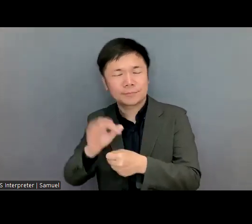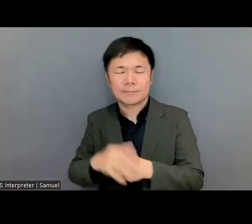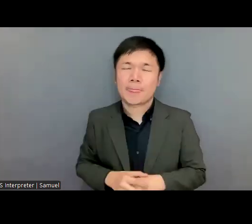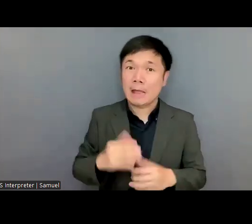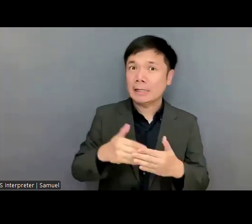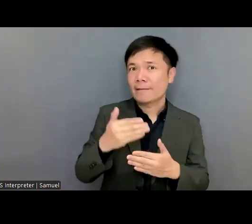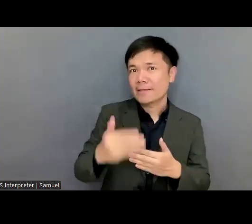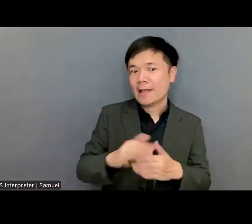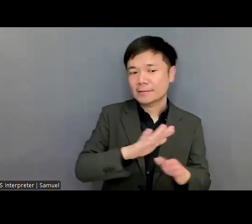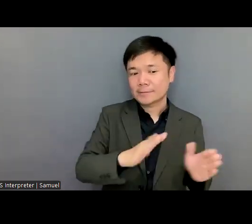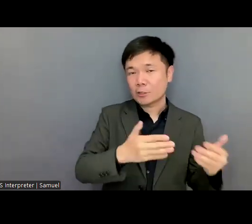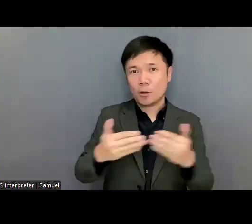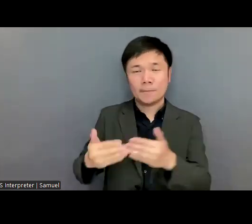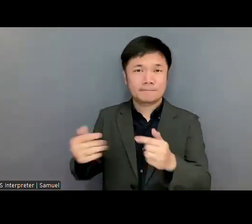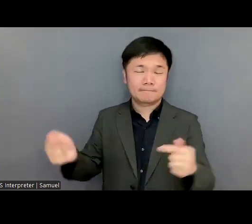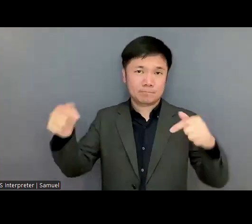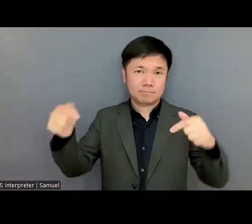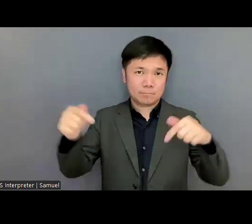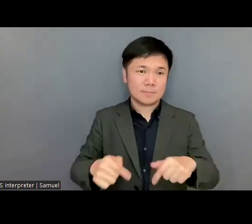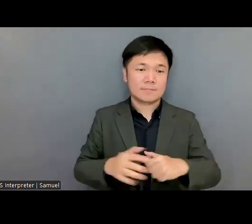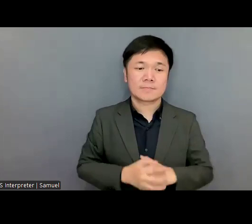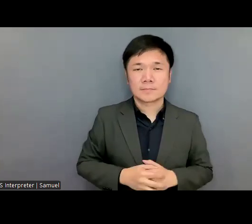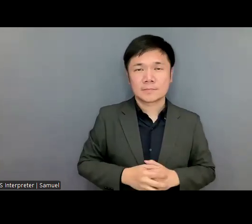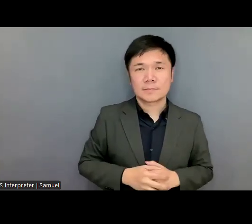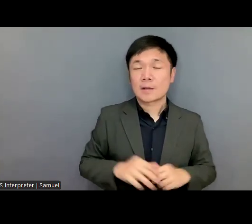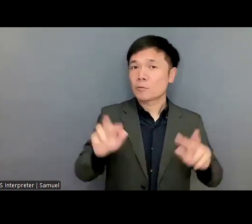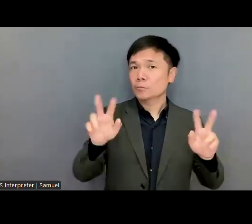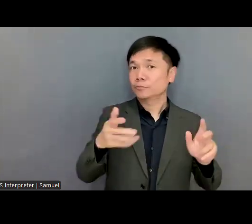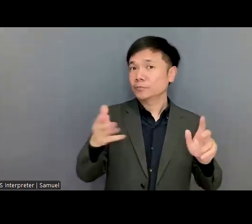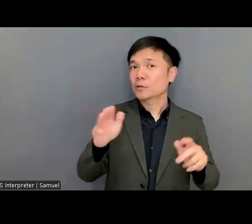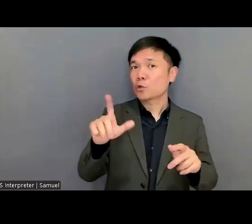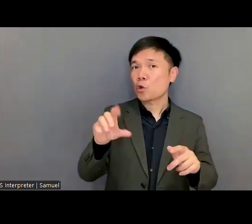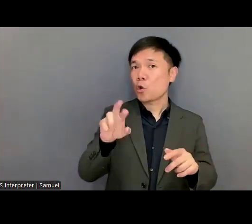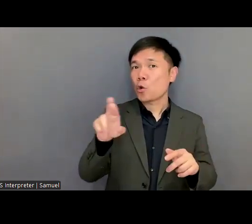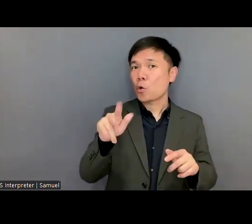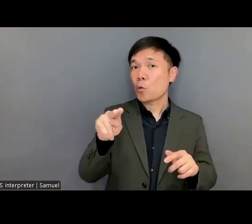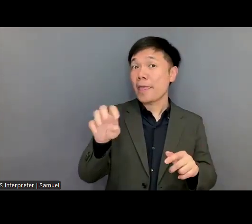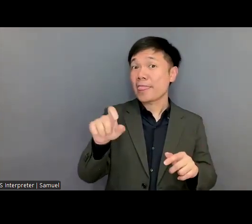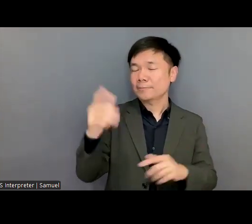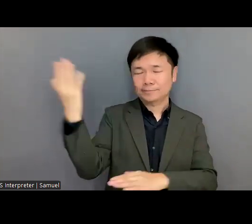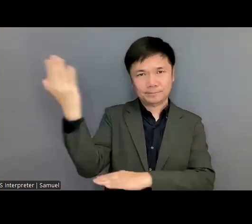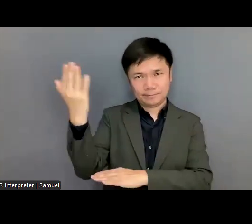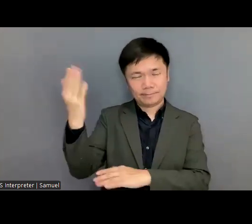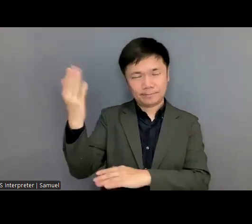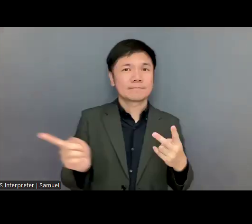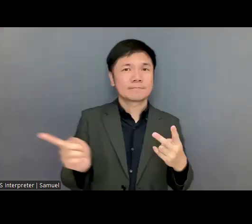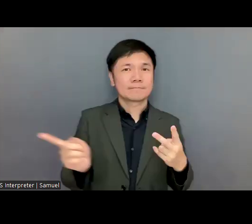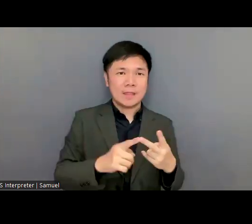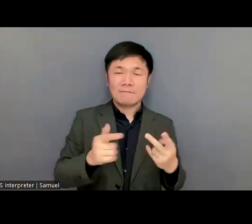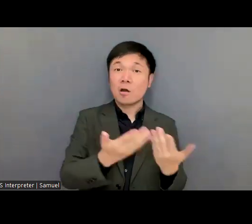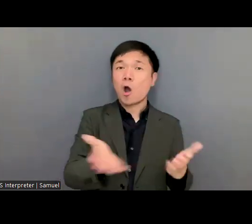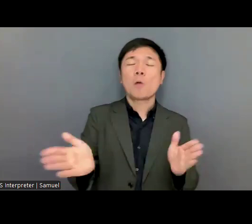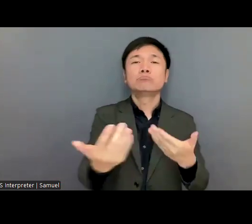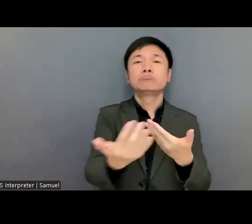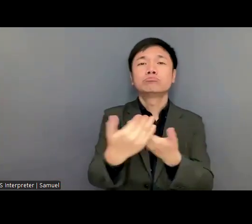we are going to return, we have our next speaker, Lauren Avery, and then we will be having like a participatory activity